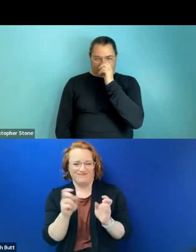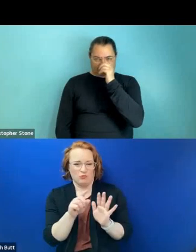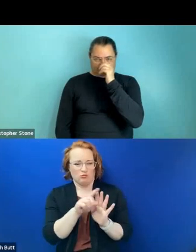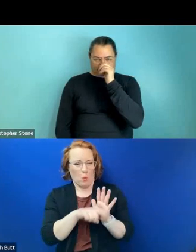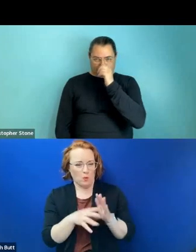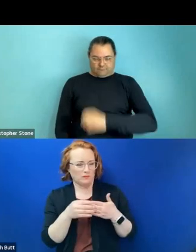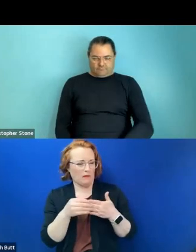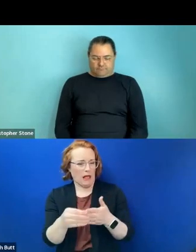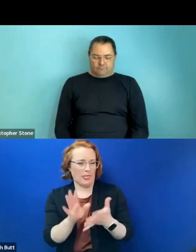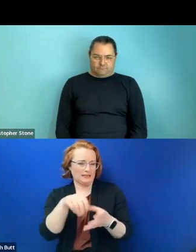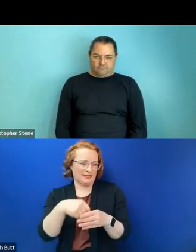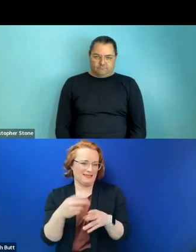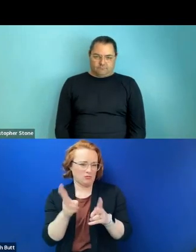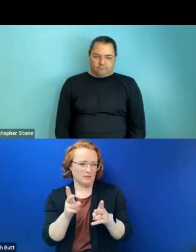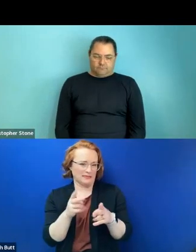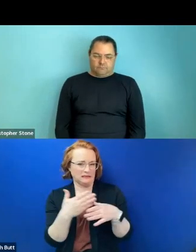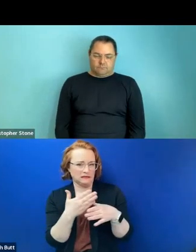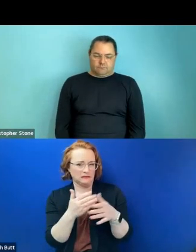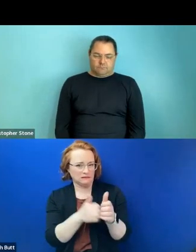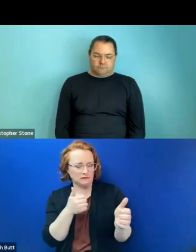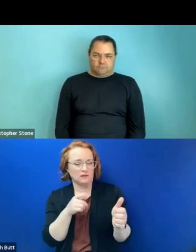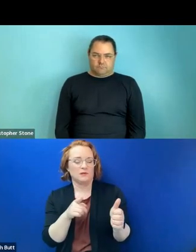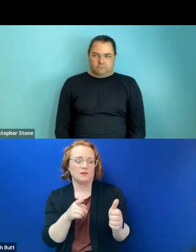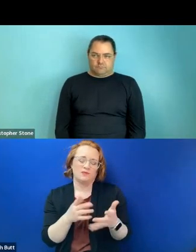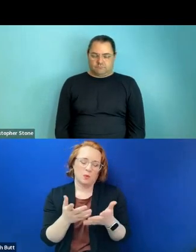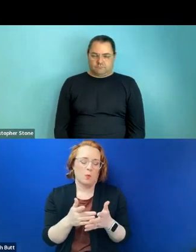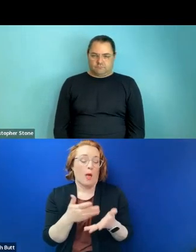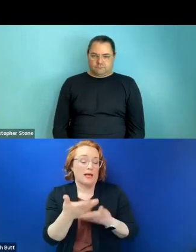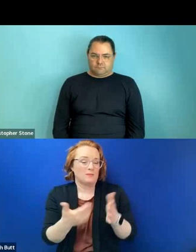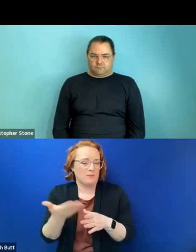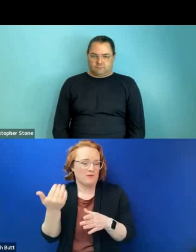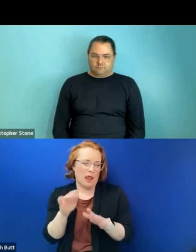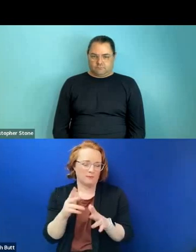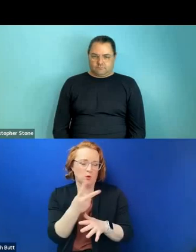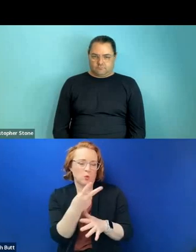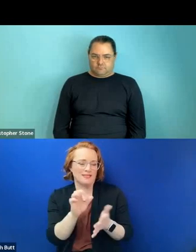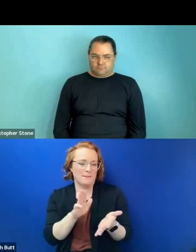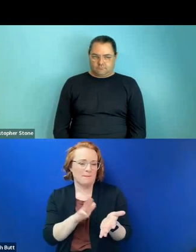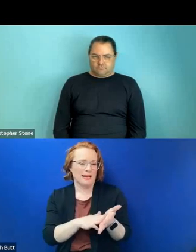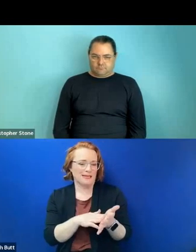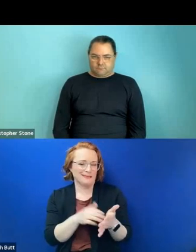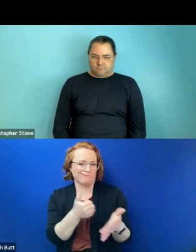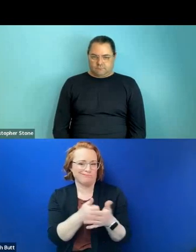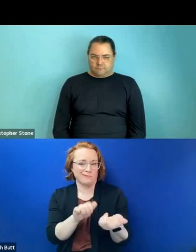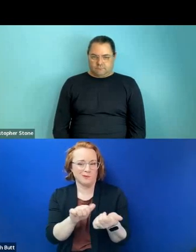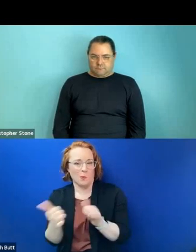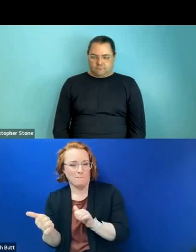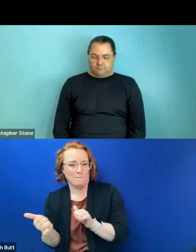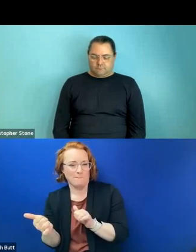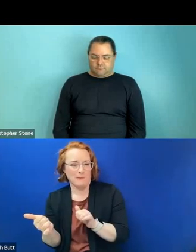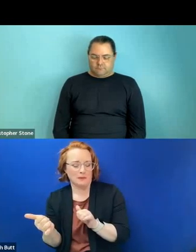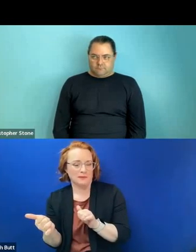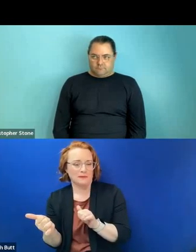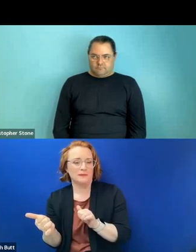within the industry. So we try, as I said before, that there's kind of the 20-minute rule where you swap with